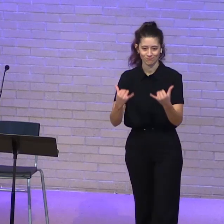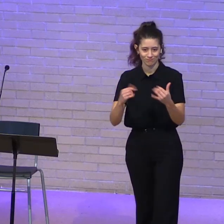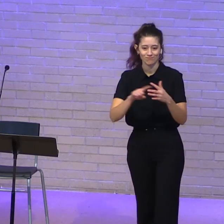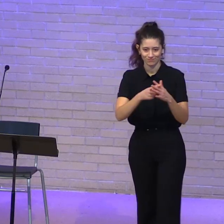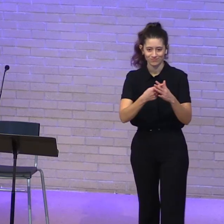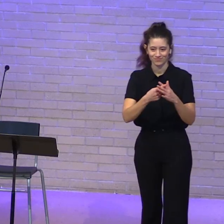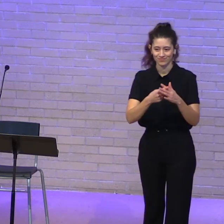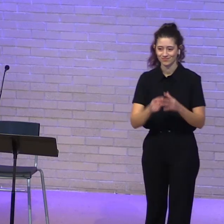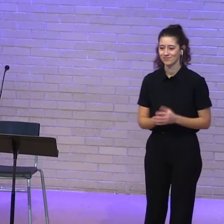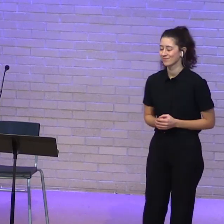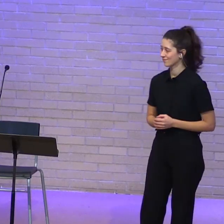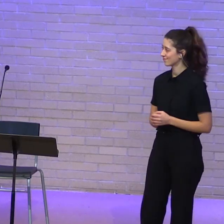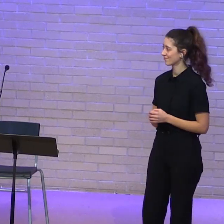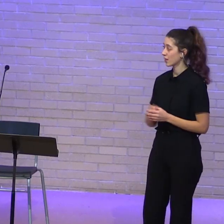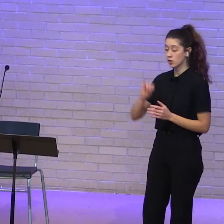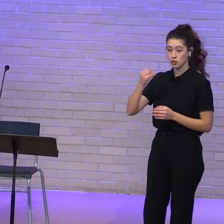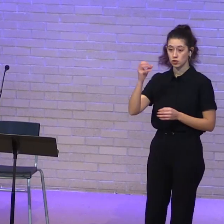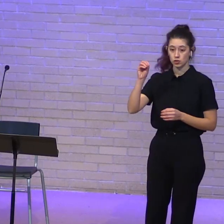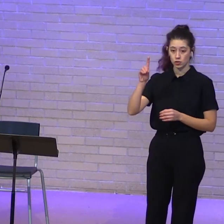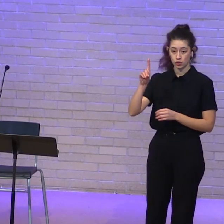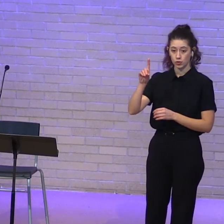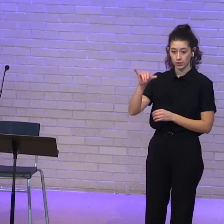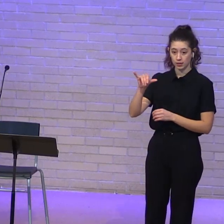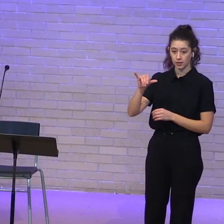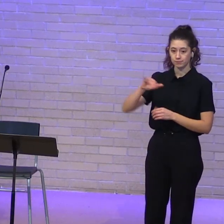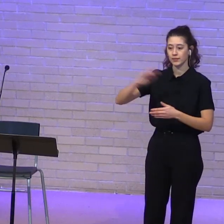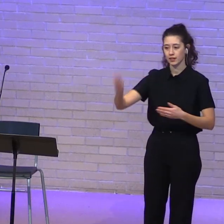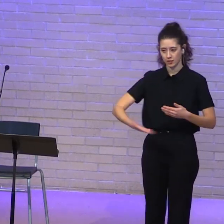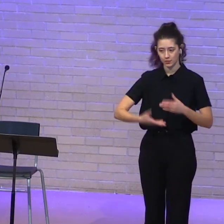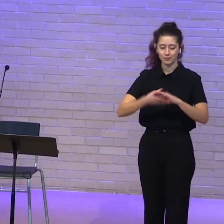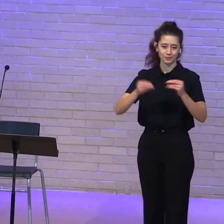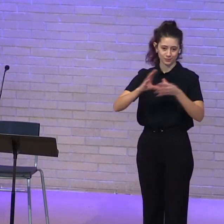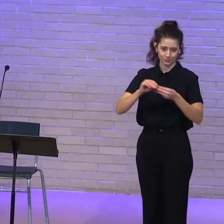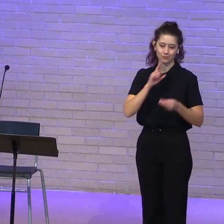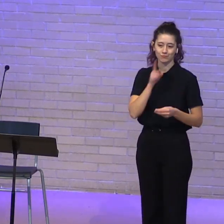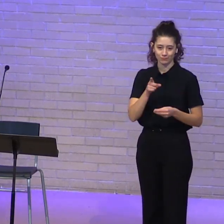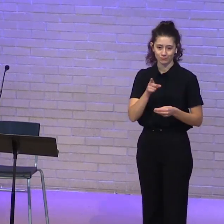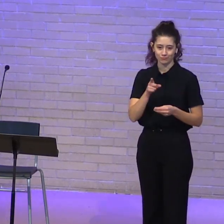awesome and introduce some storytelling today. Thank you all so much.